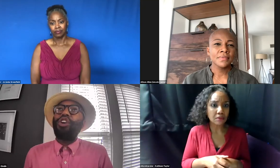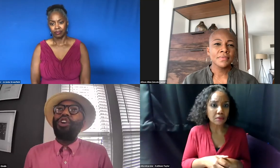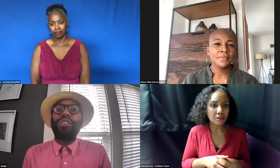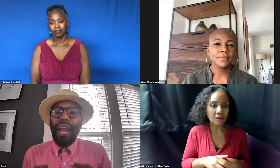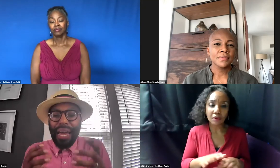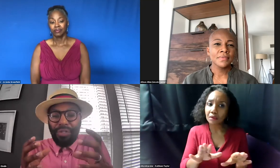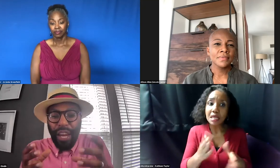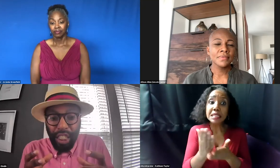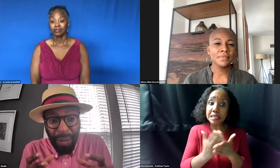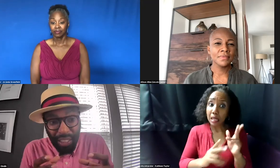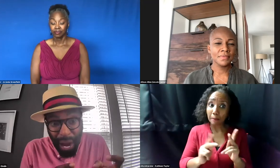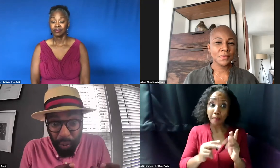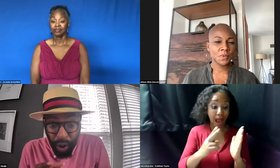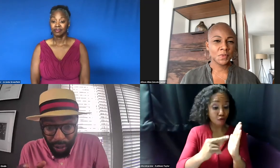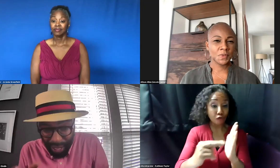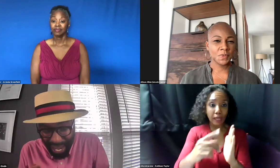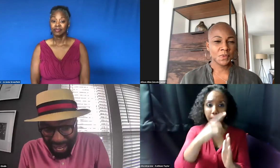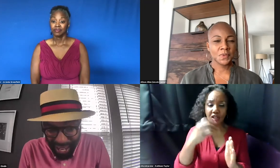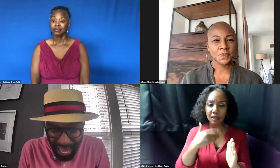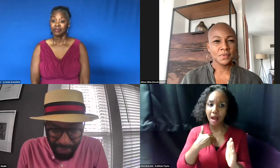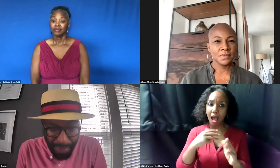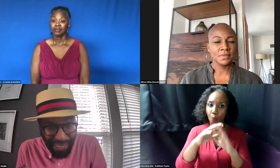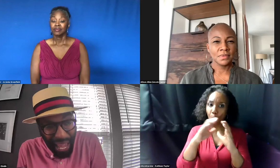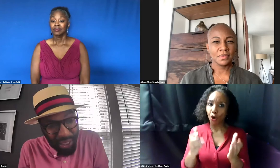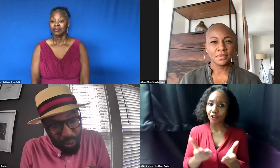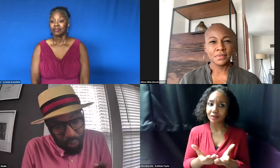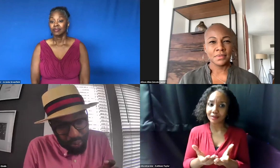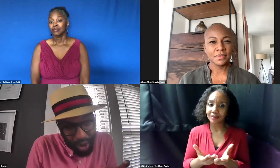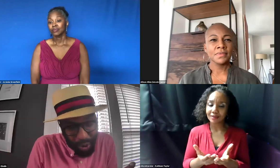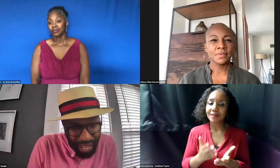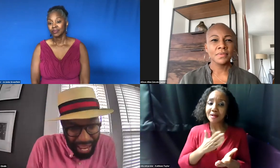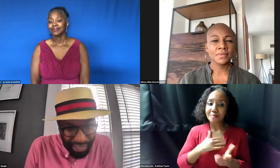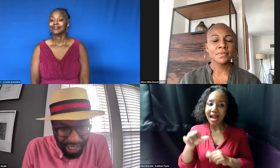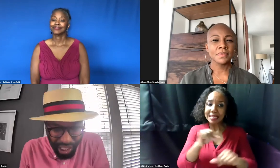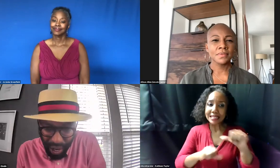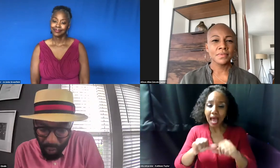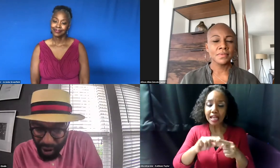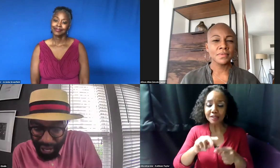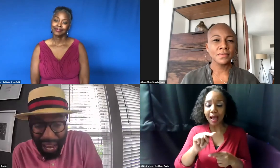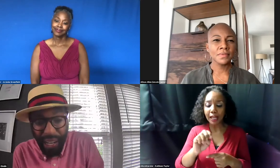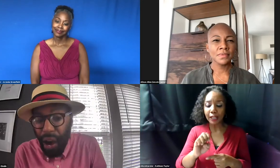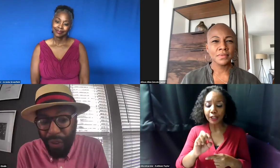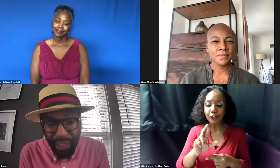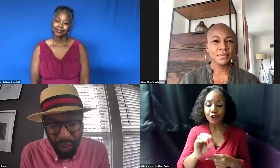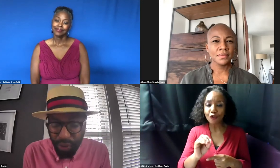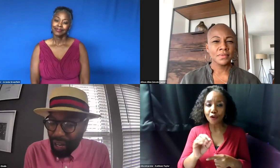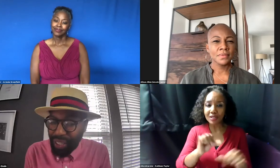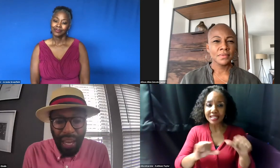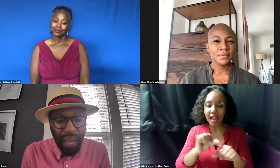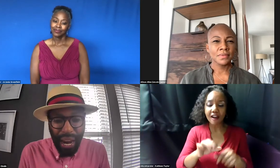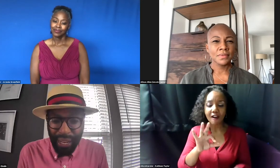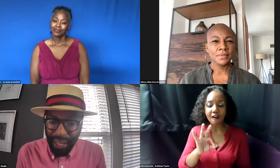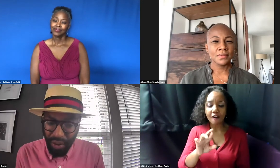I have certain folks that I read just because of my world and like my science, neuroscience-ish kind of work. Like I love Francisco